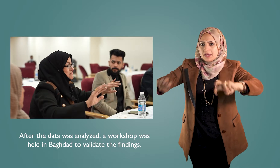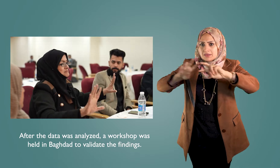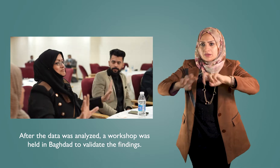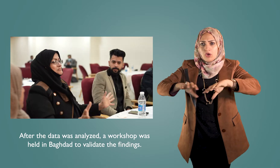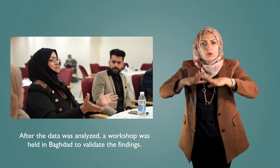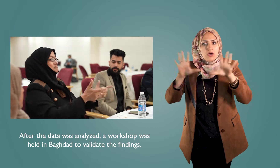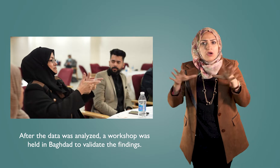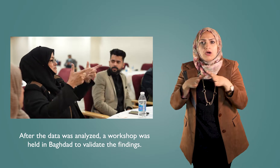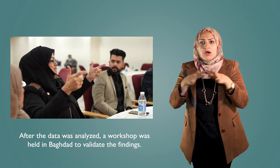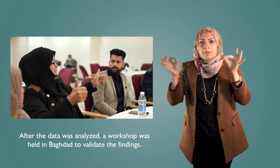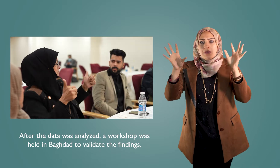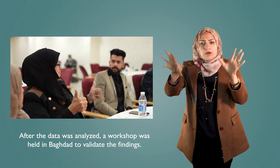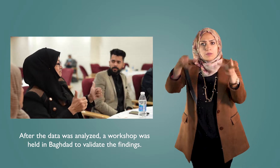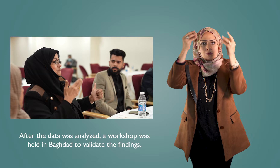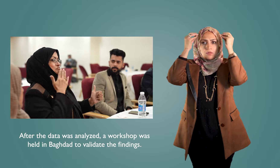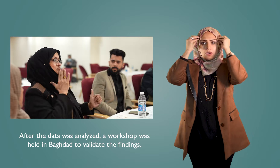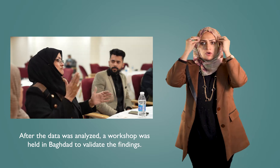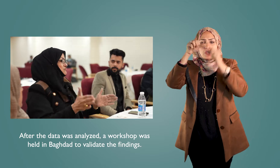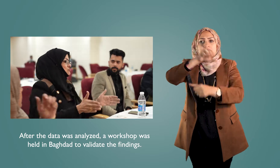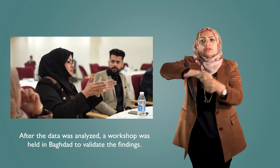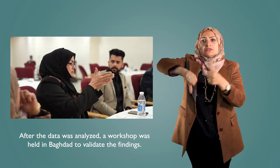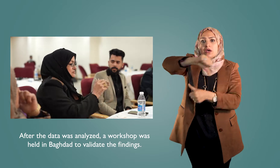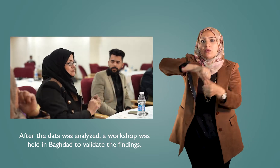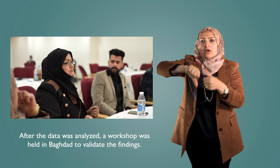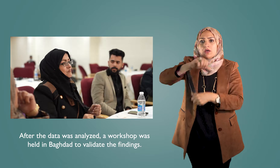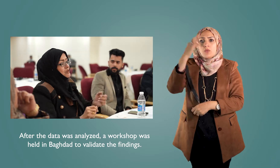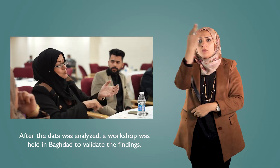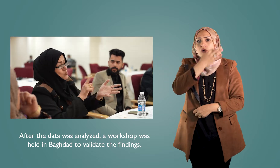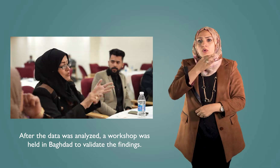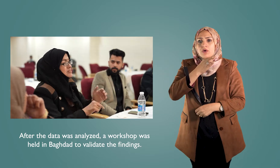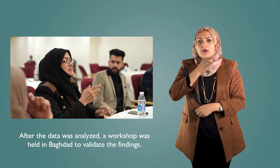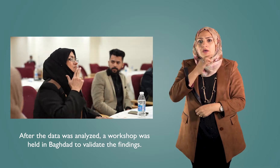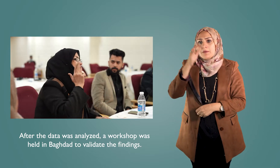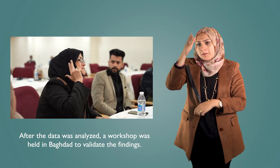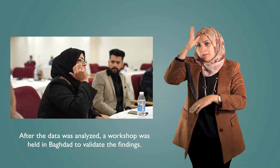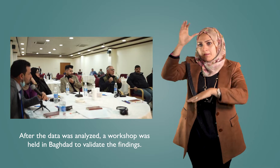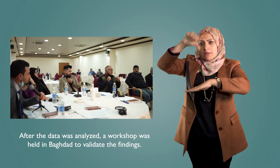After the data was analyzed, a workshop was held in Baghdad to validate the findings.